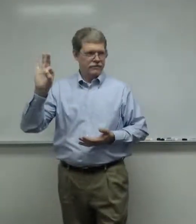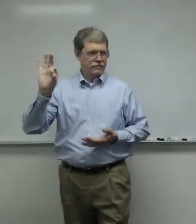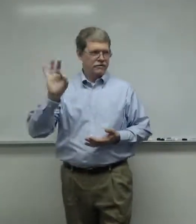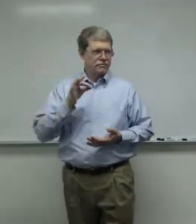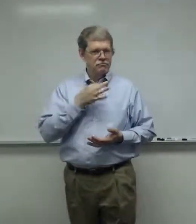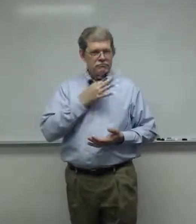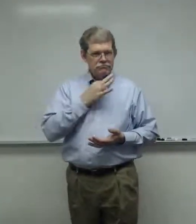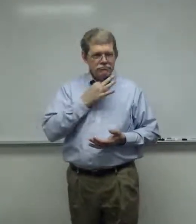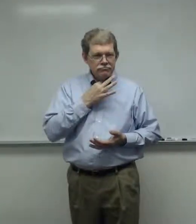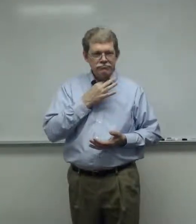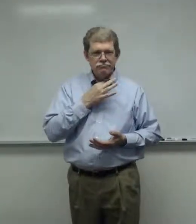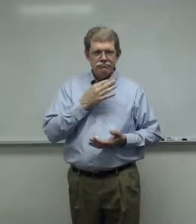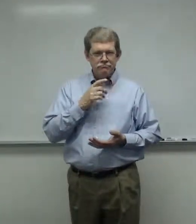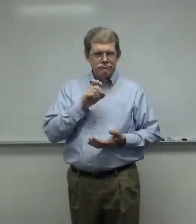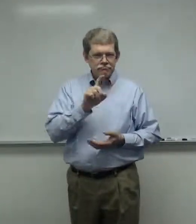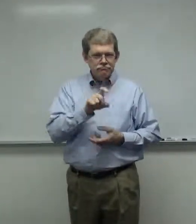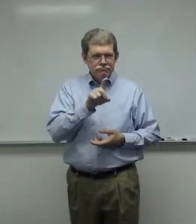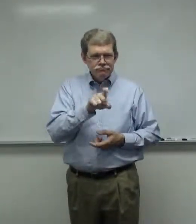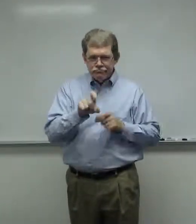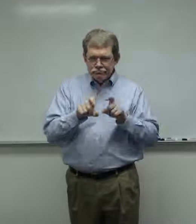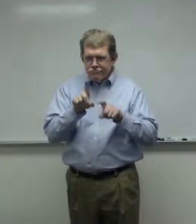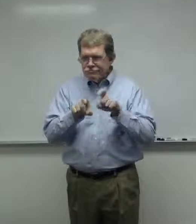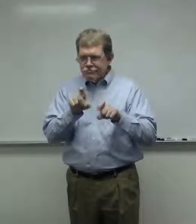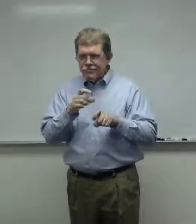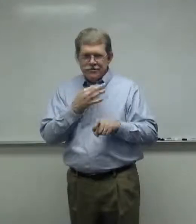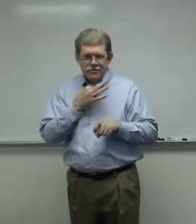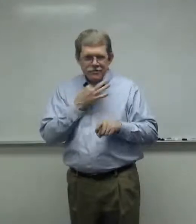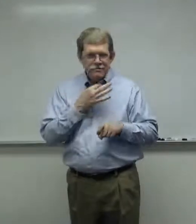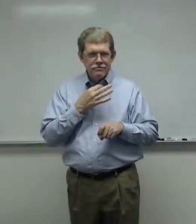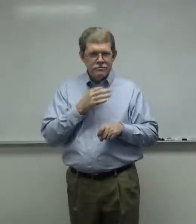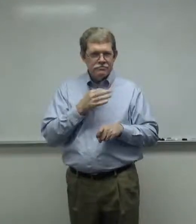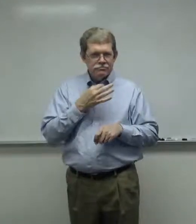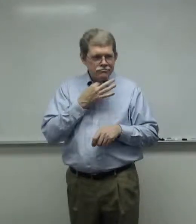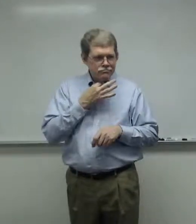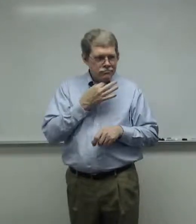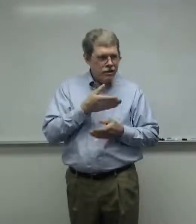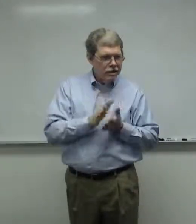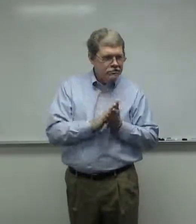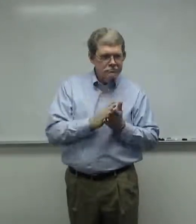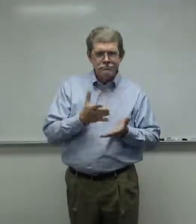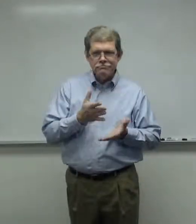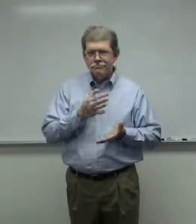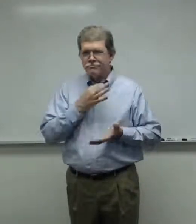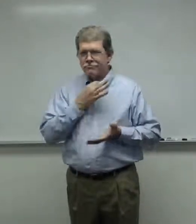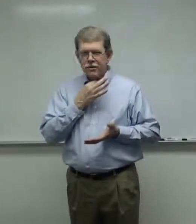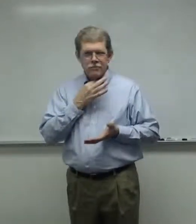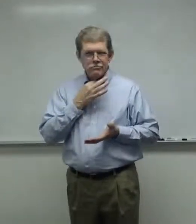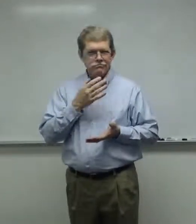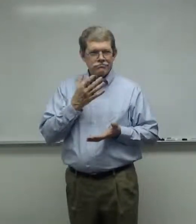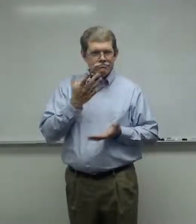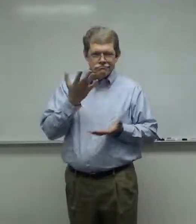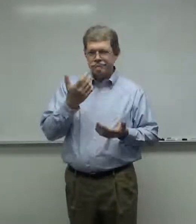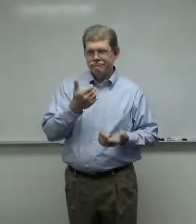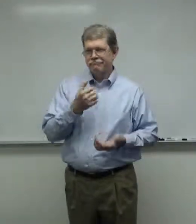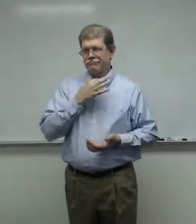shape, and an F at the throat, and wiggle it. This is a person that asks questions. Why?